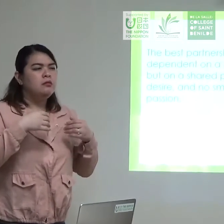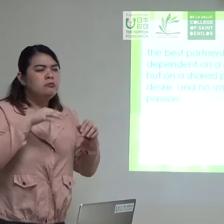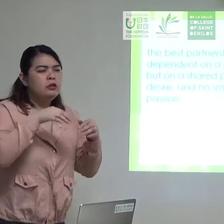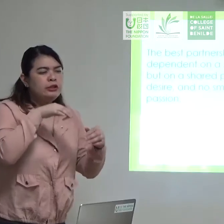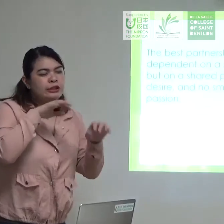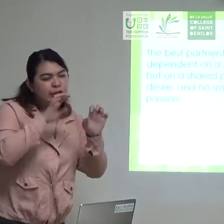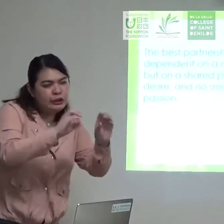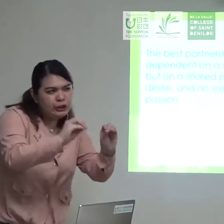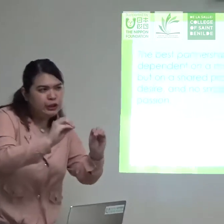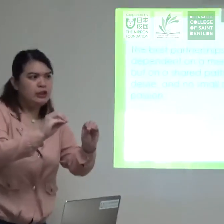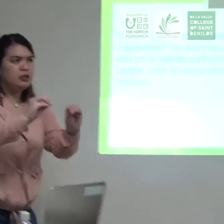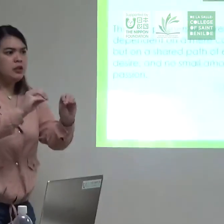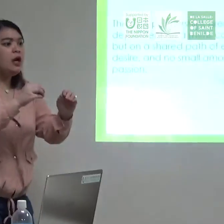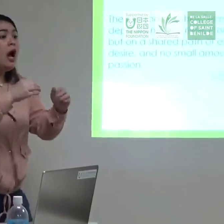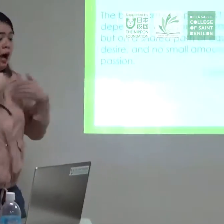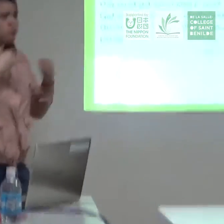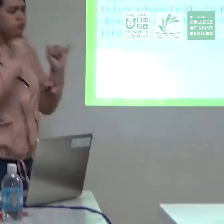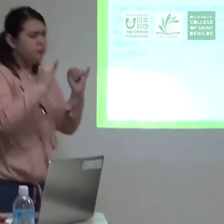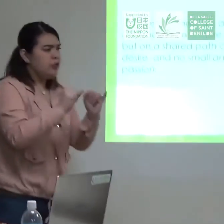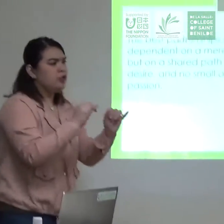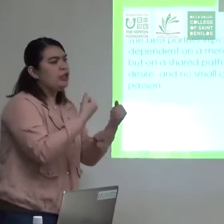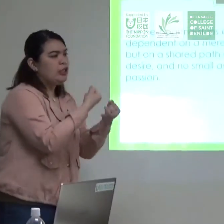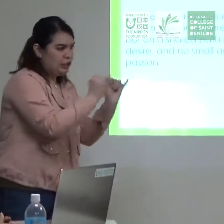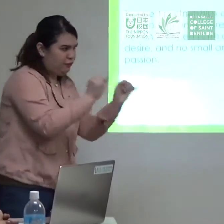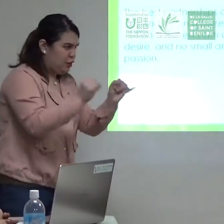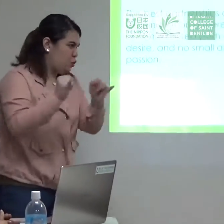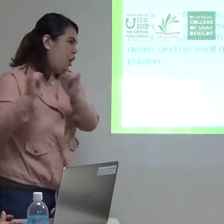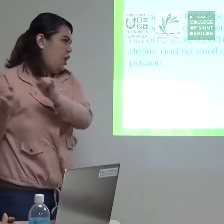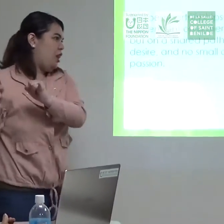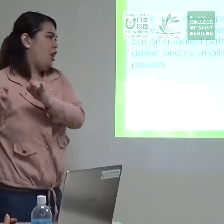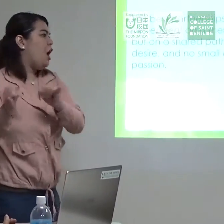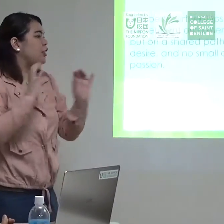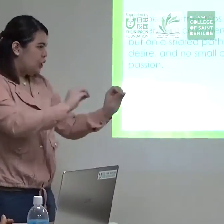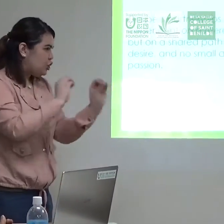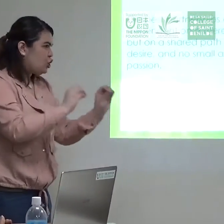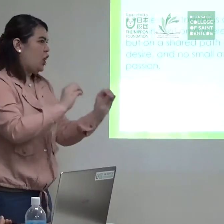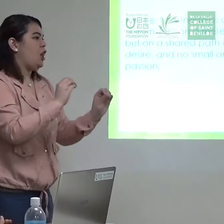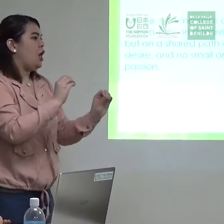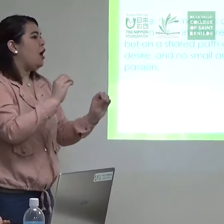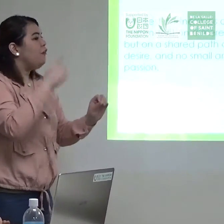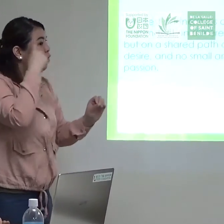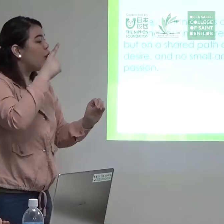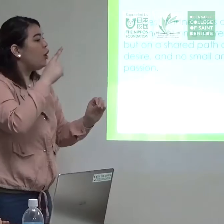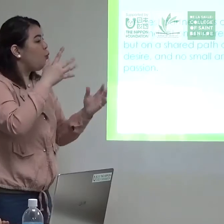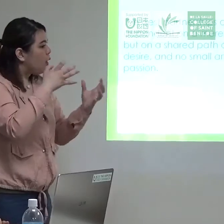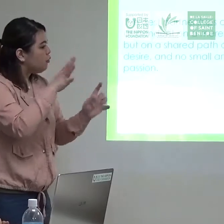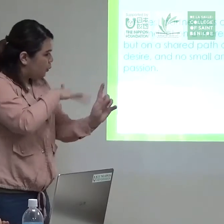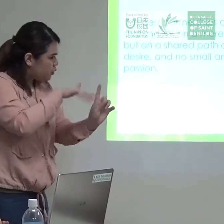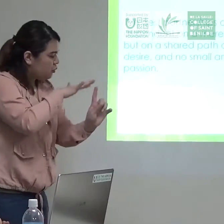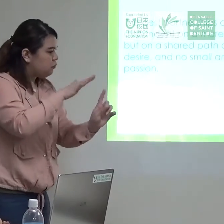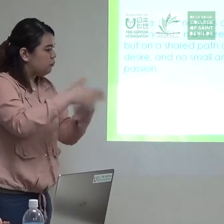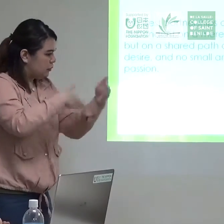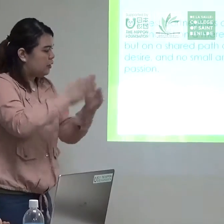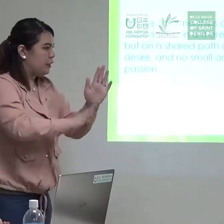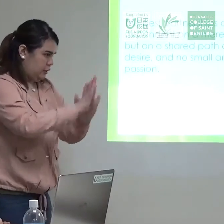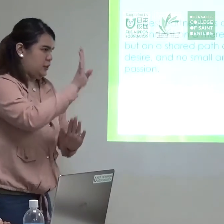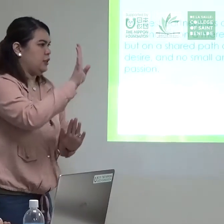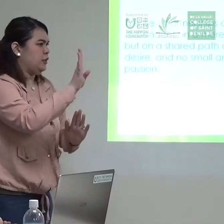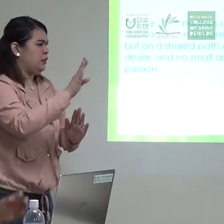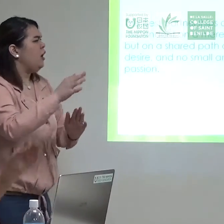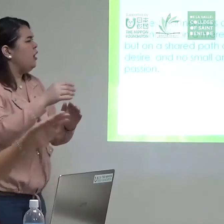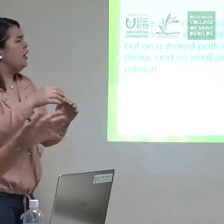do individual instruction and you can track individual growth and progress. It's very easy, very